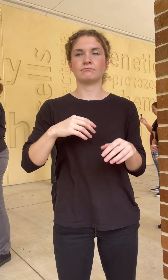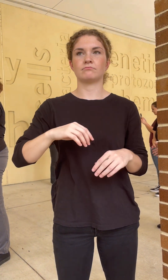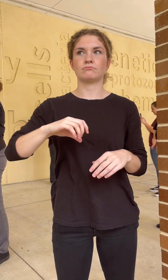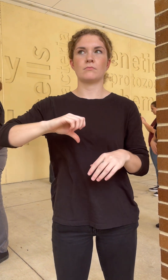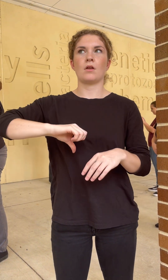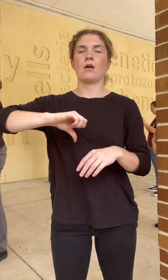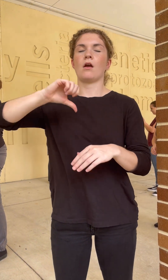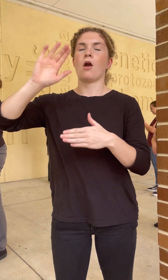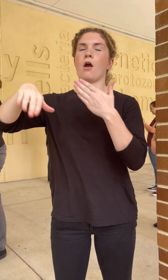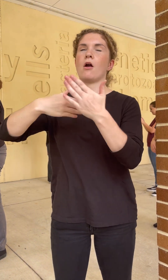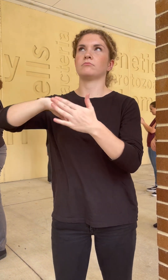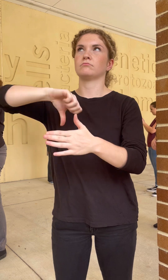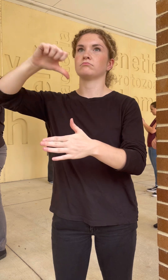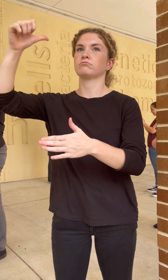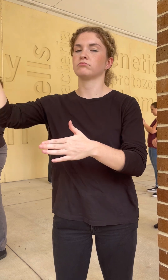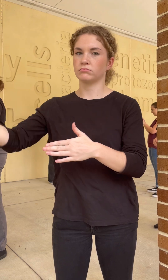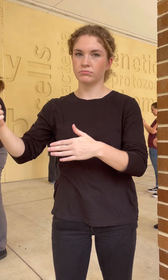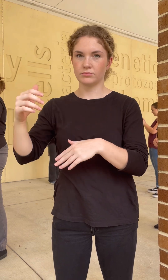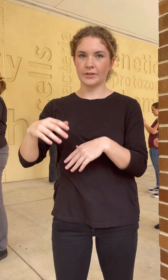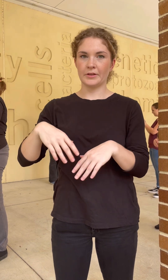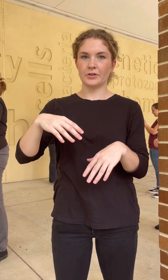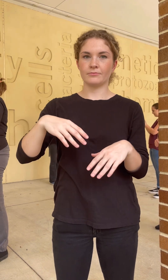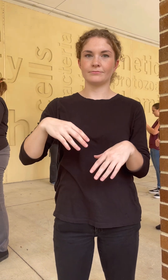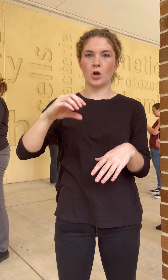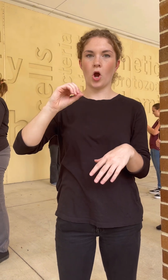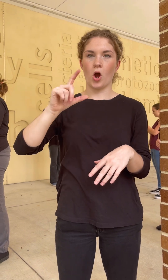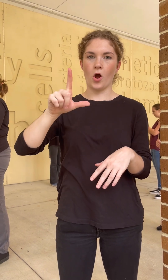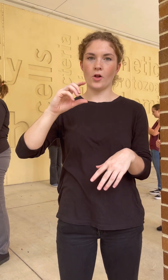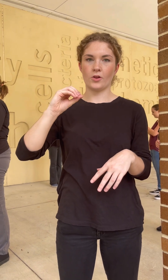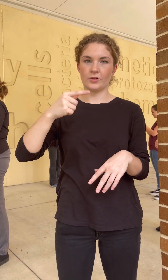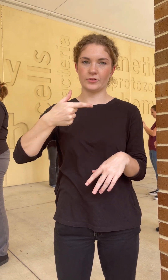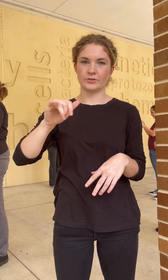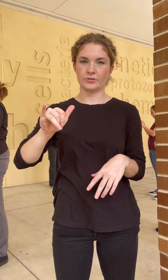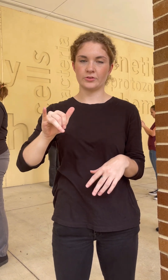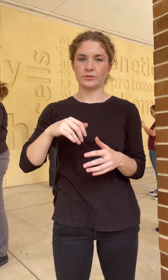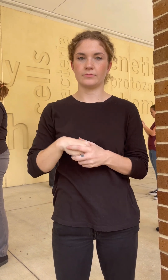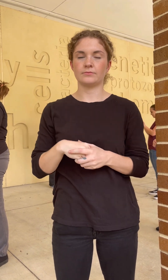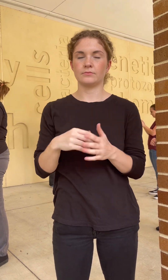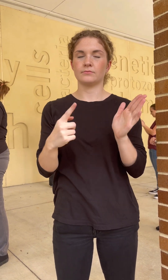sociology, psychology, as well as where our pre-law track is housed. We have social work,